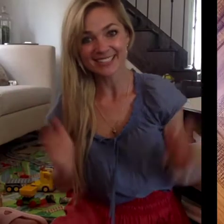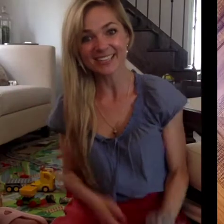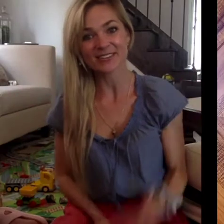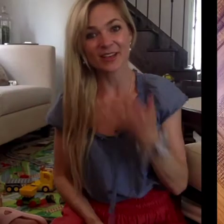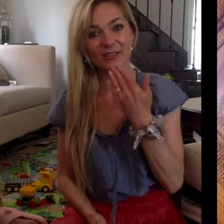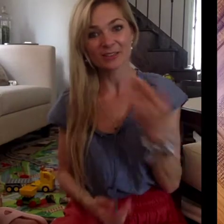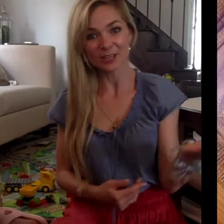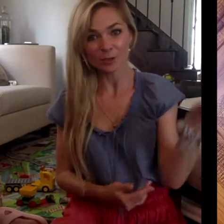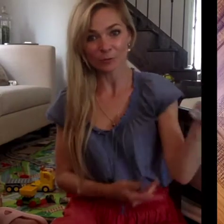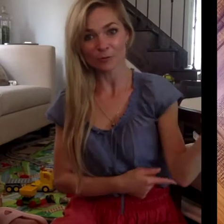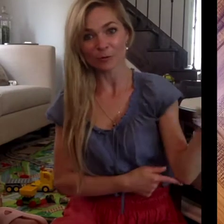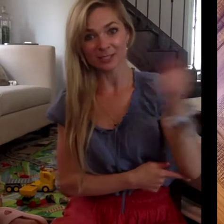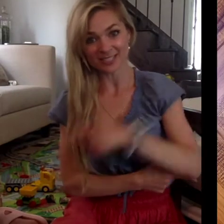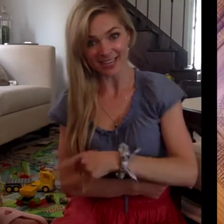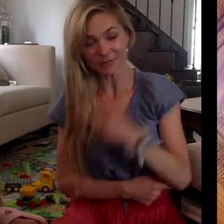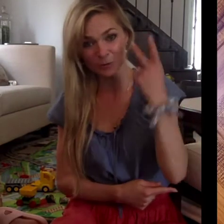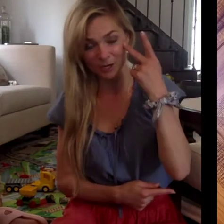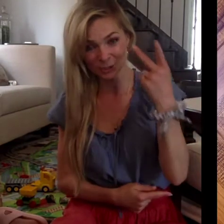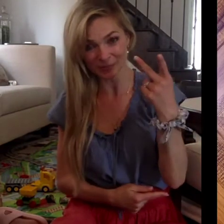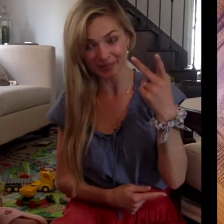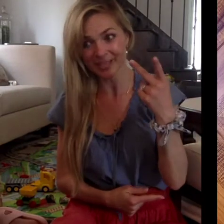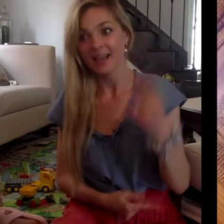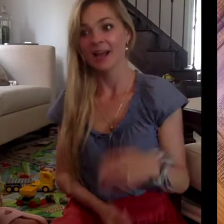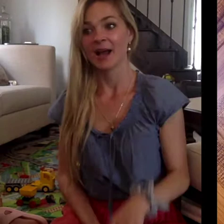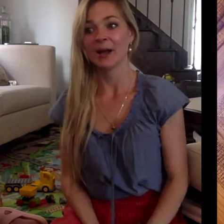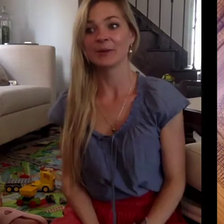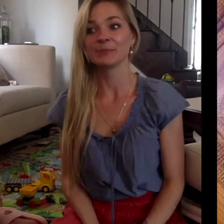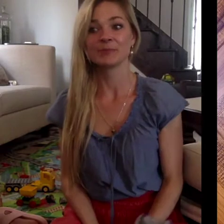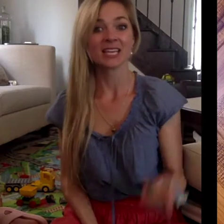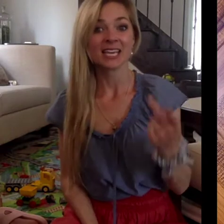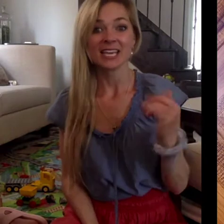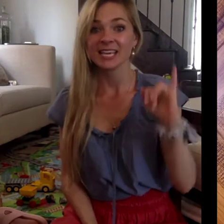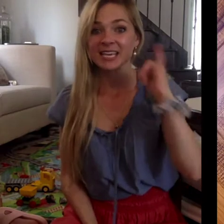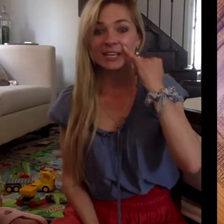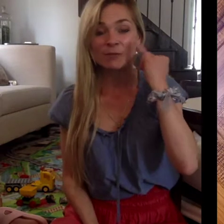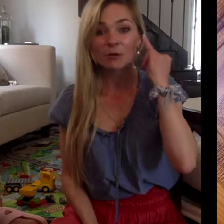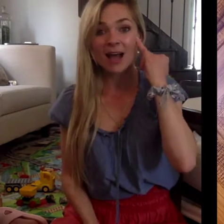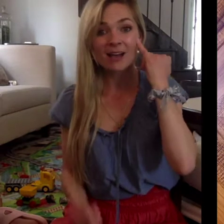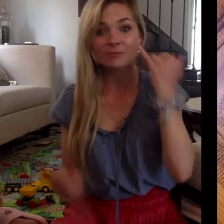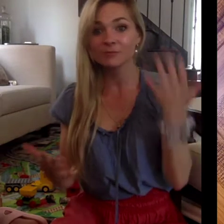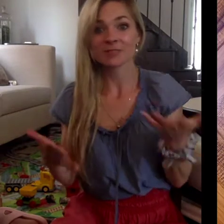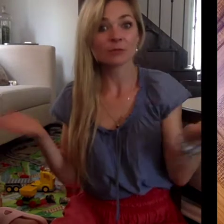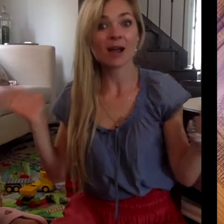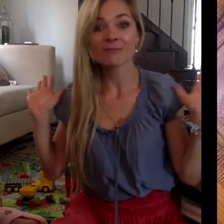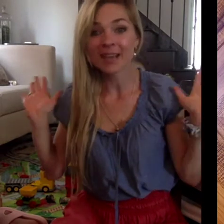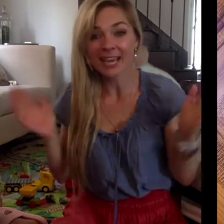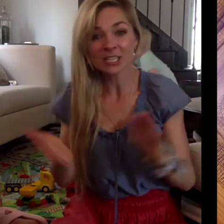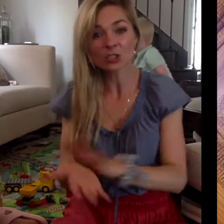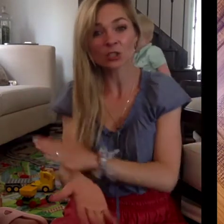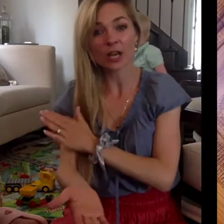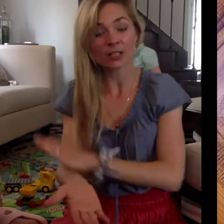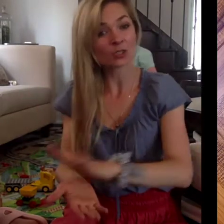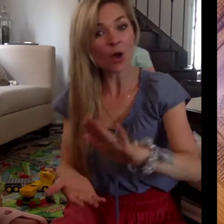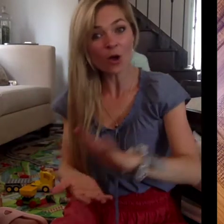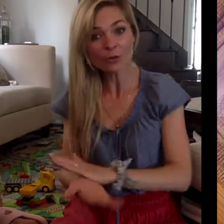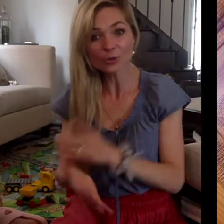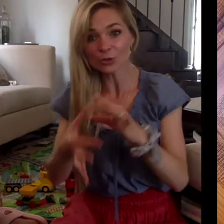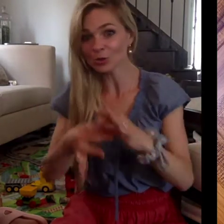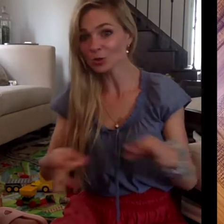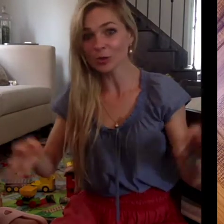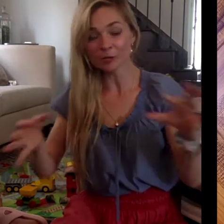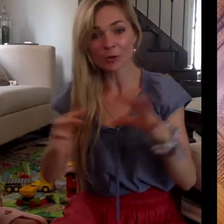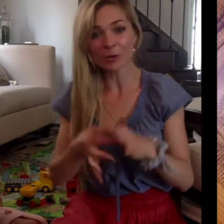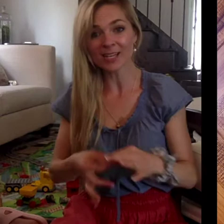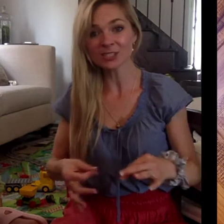And that's it. Thank you for today, for watching me. If you have any songs